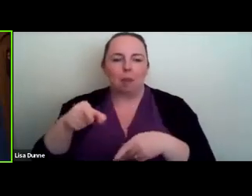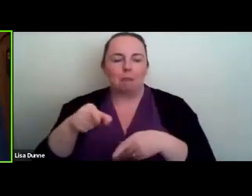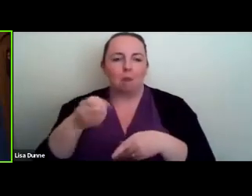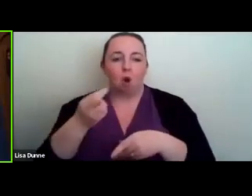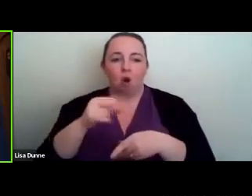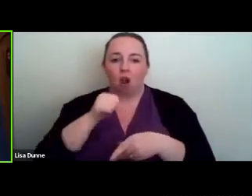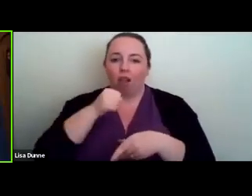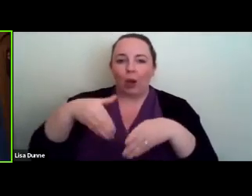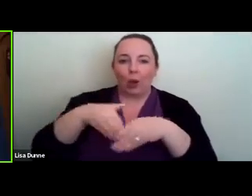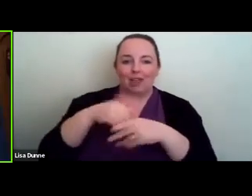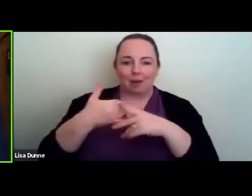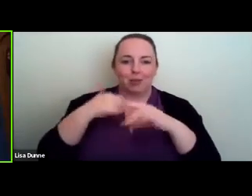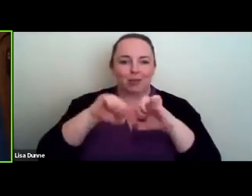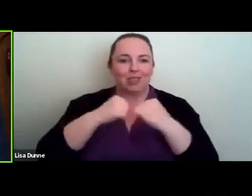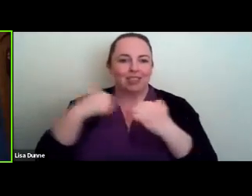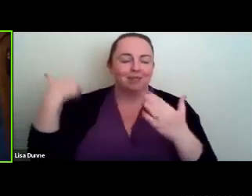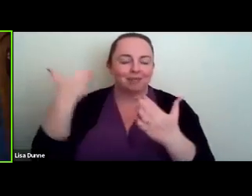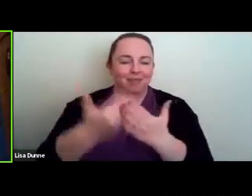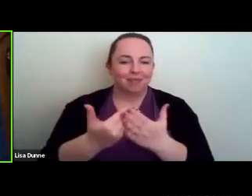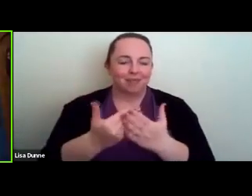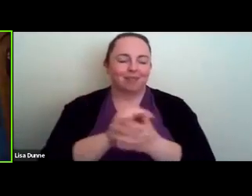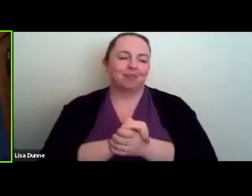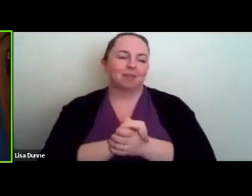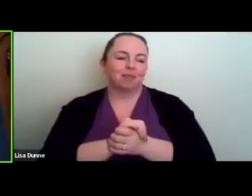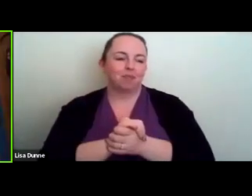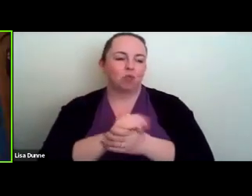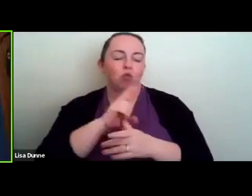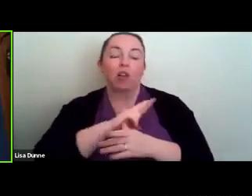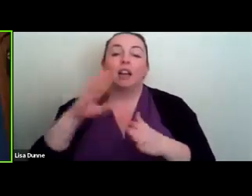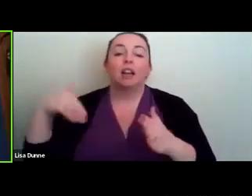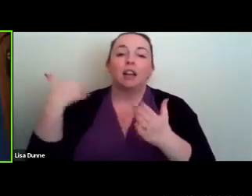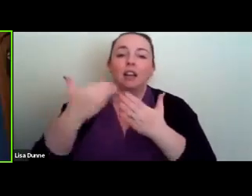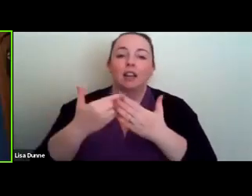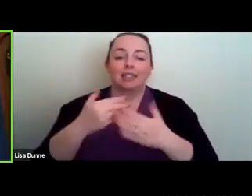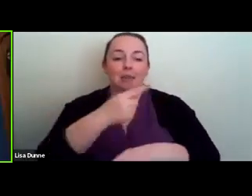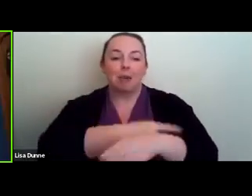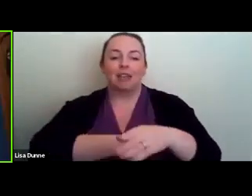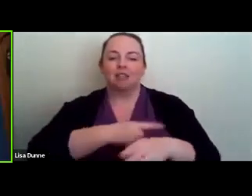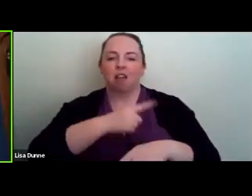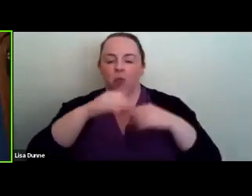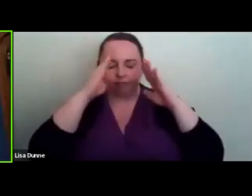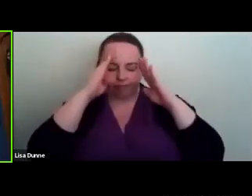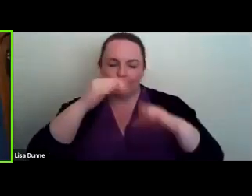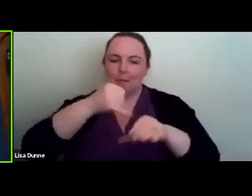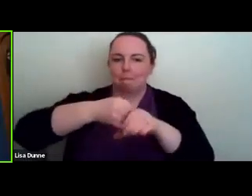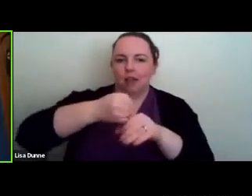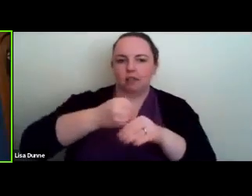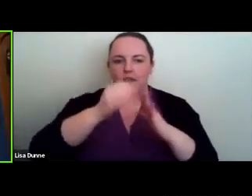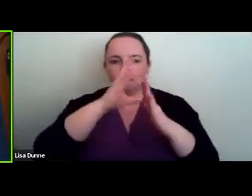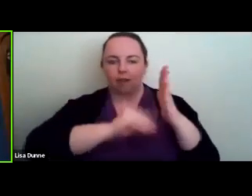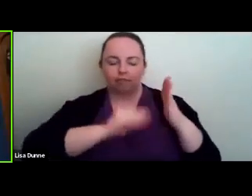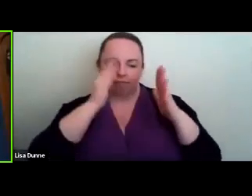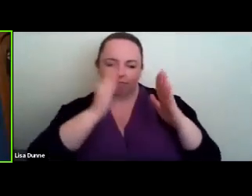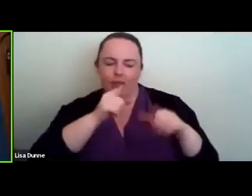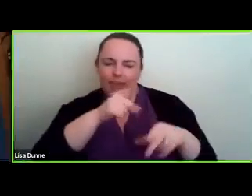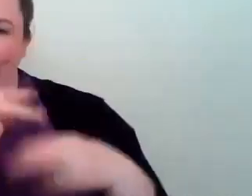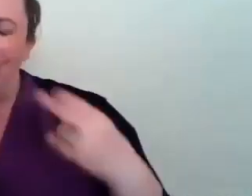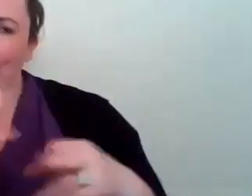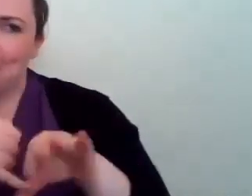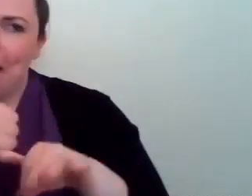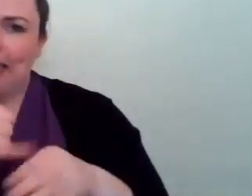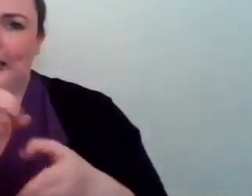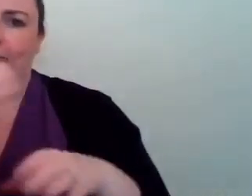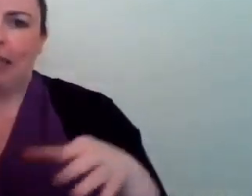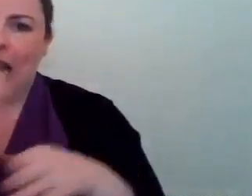society. Historically, we looked at disability through a medical model, focusing on the individual's needs, their specific medical condition,